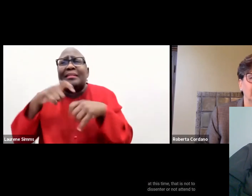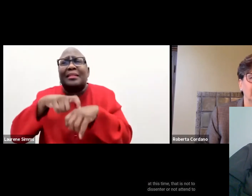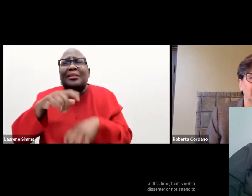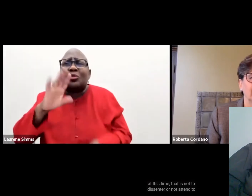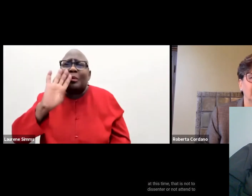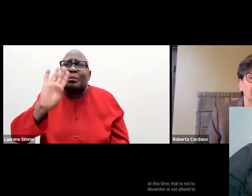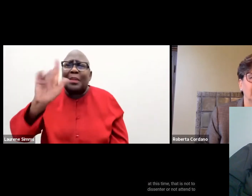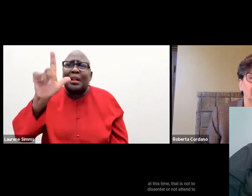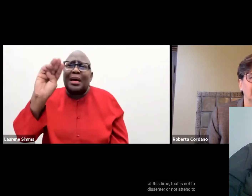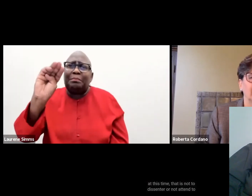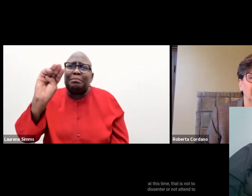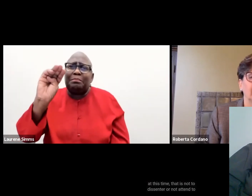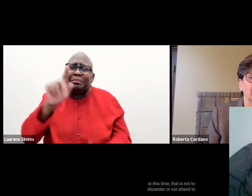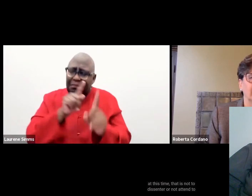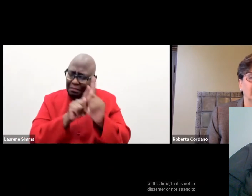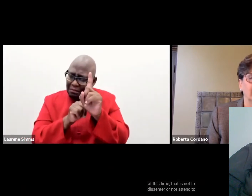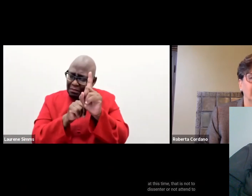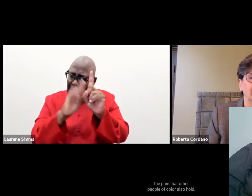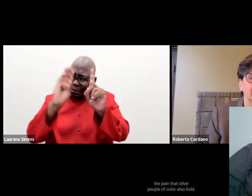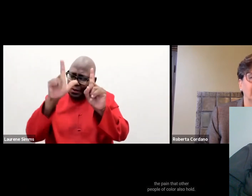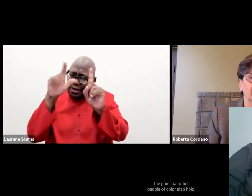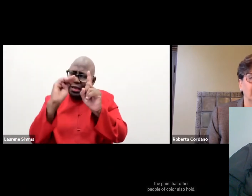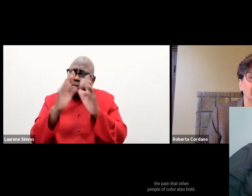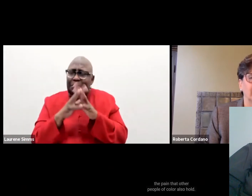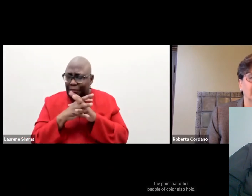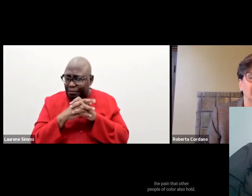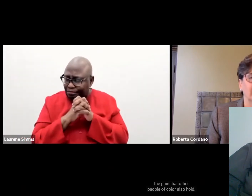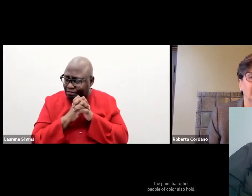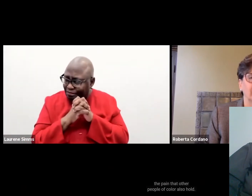Even though we're centering on Black Lives Matter,